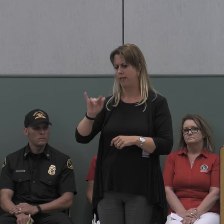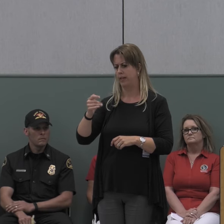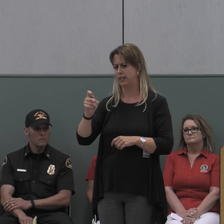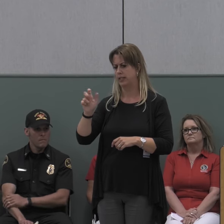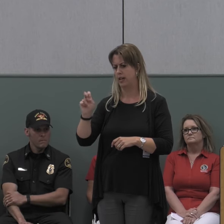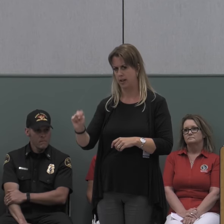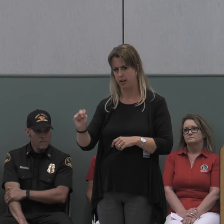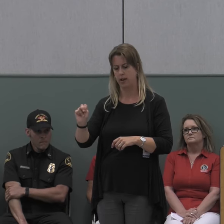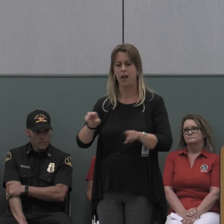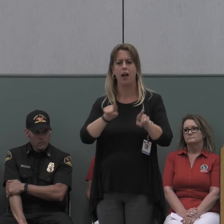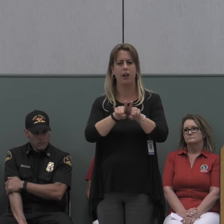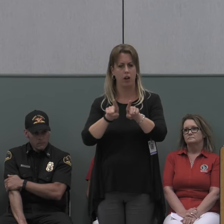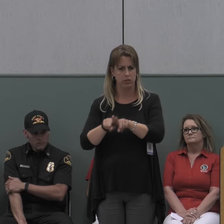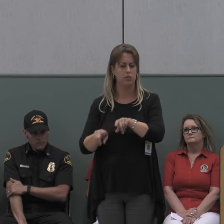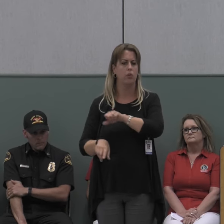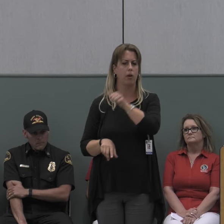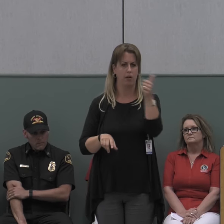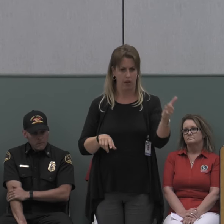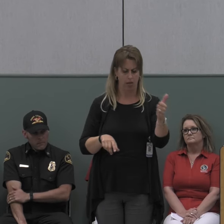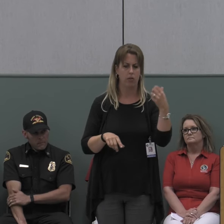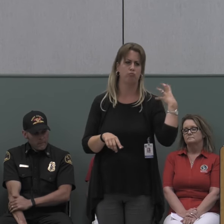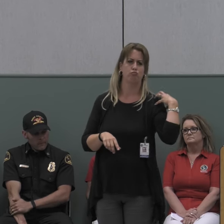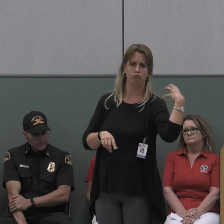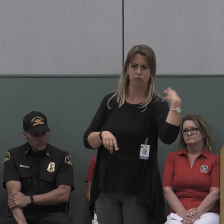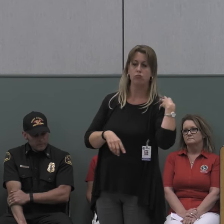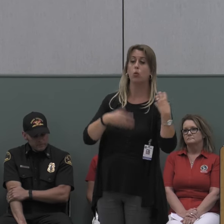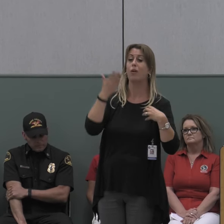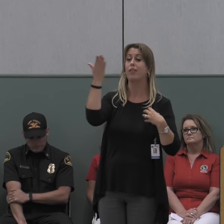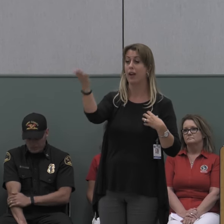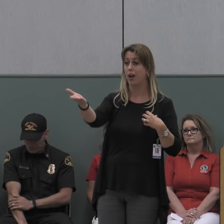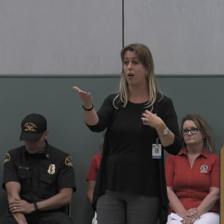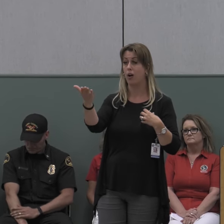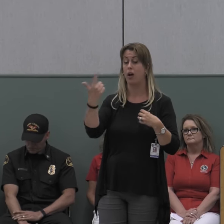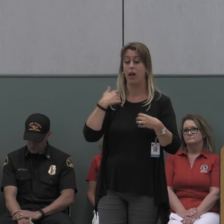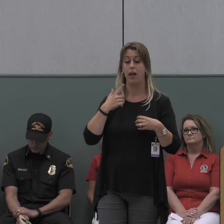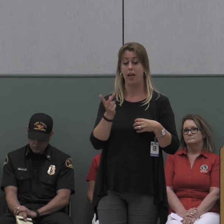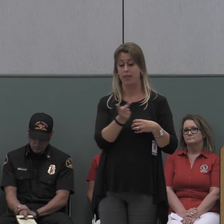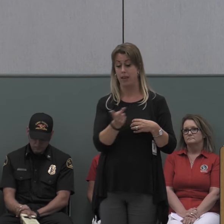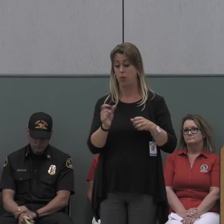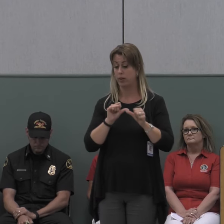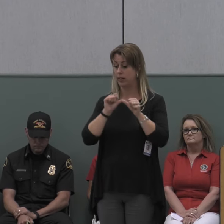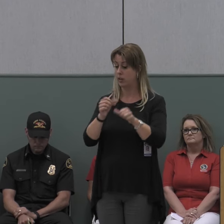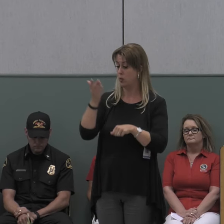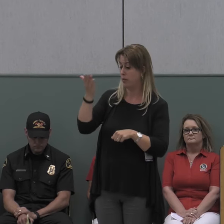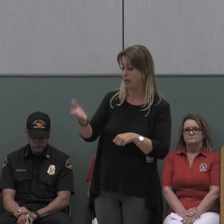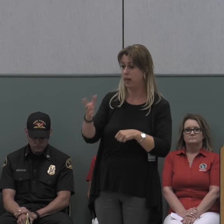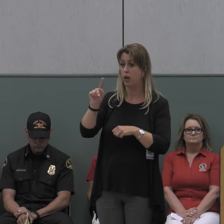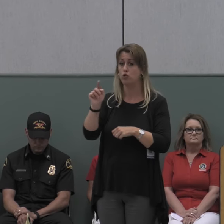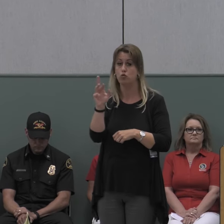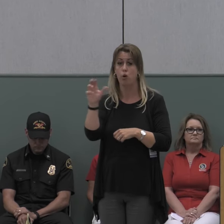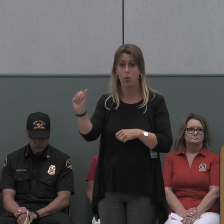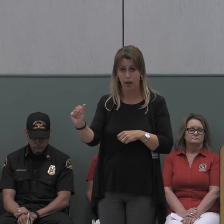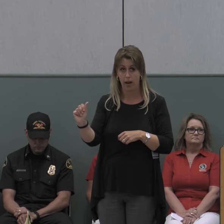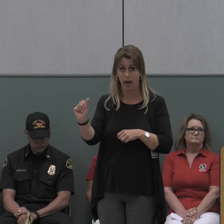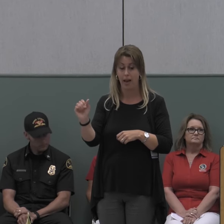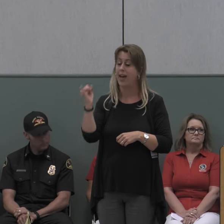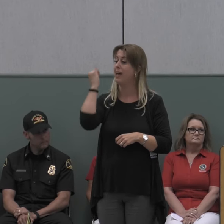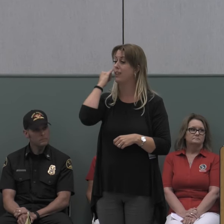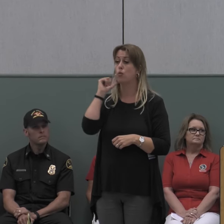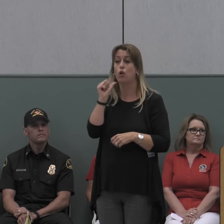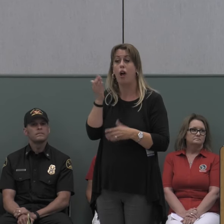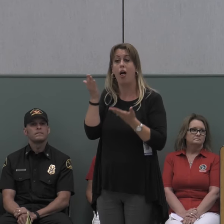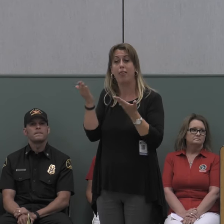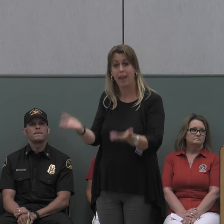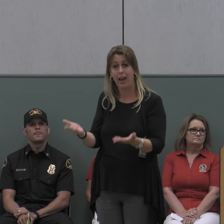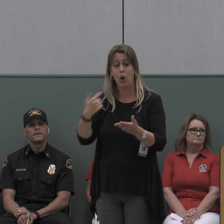Gary McBride. We'll continue to be present in Trona, and even when we aren't there, we're listening,